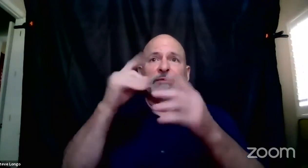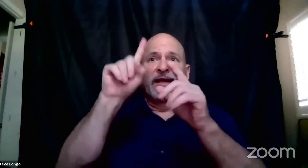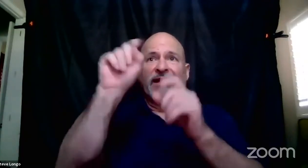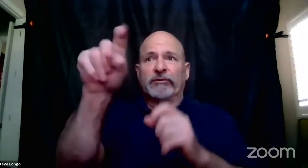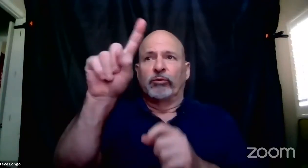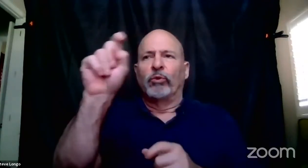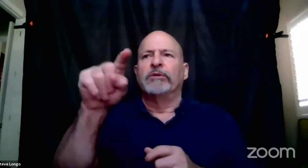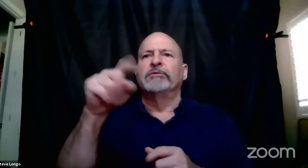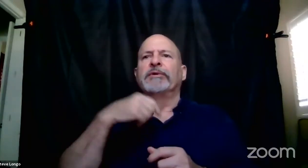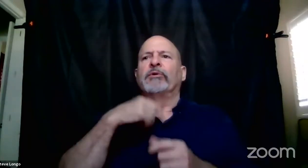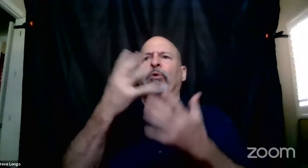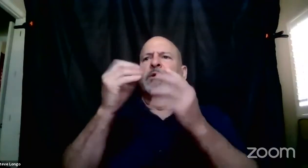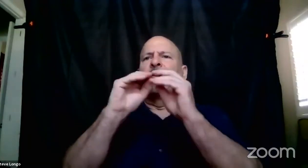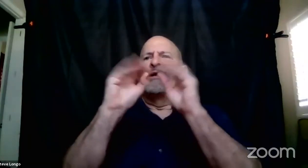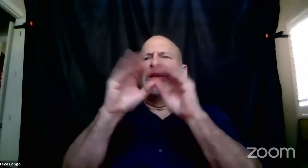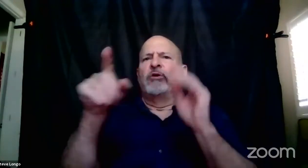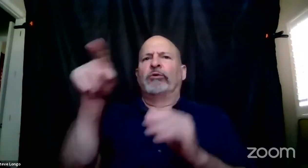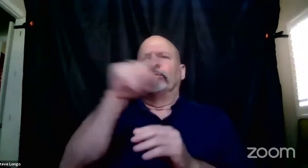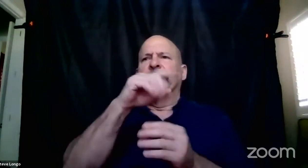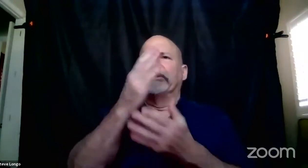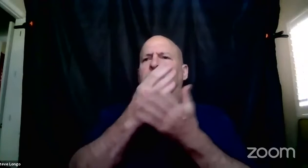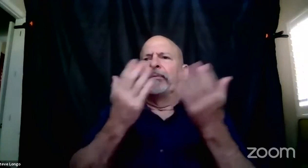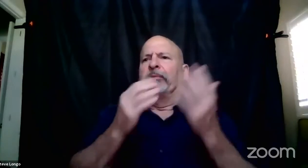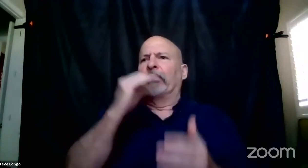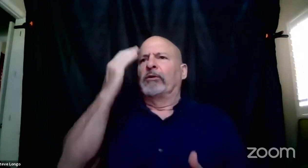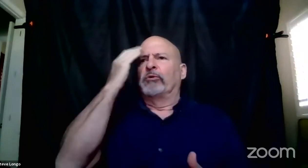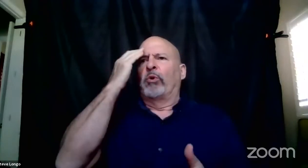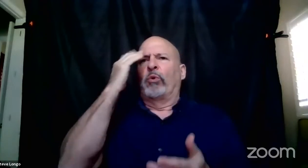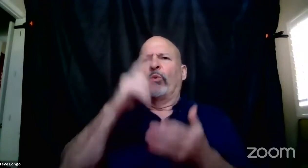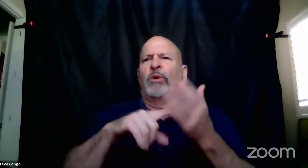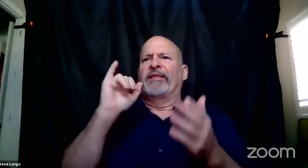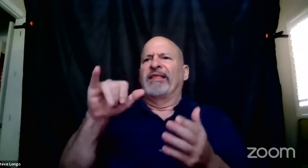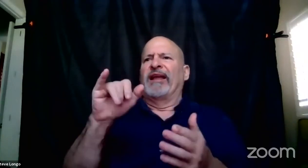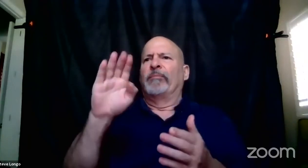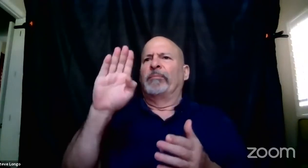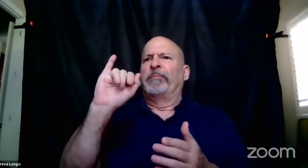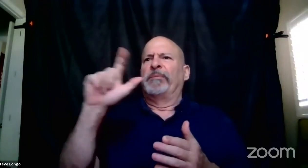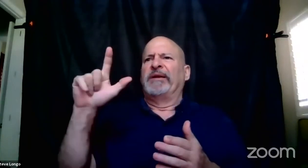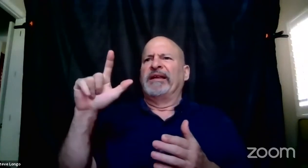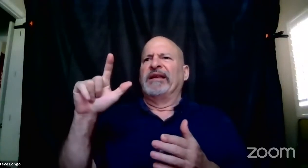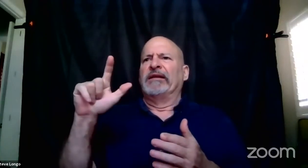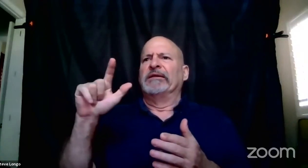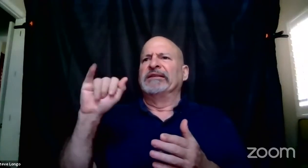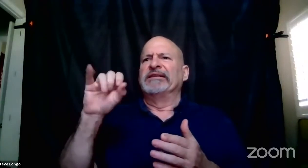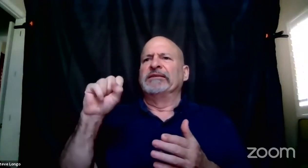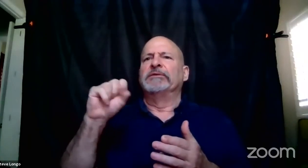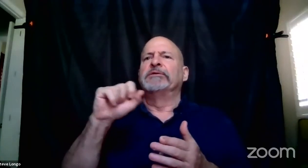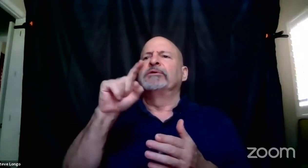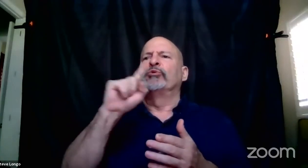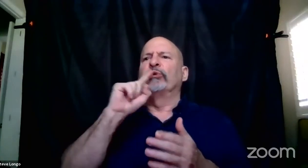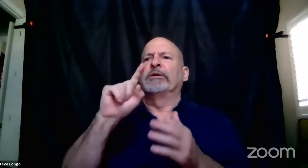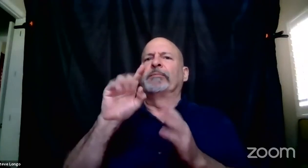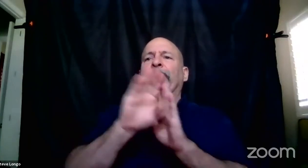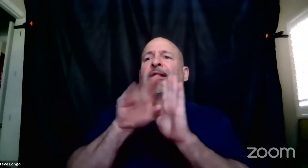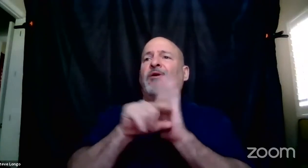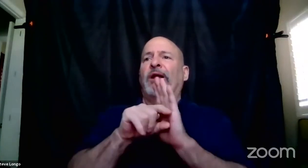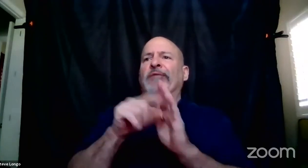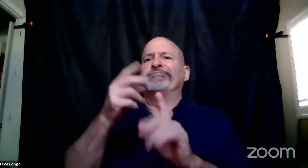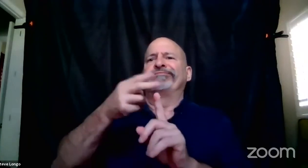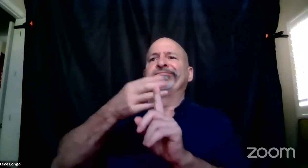I was going to ask a question. Maybe some folks are not aware of that bill, so I wanted to clarify